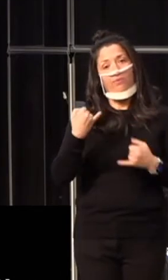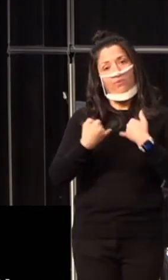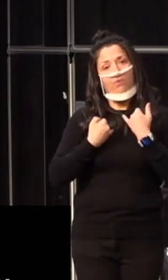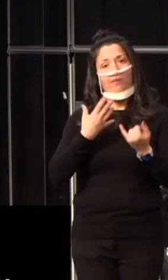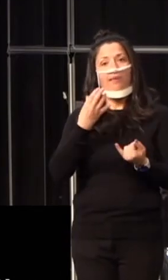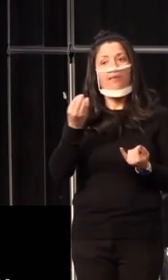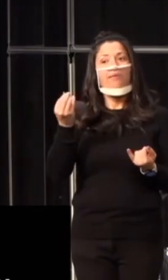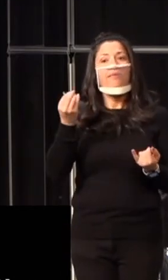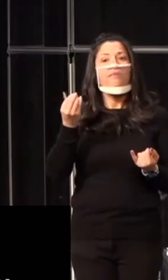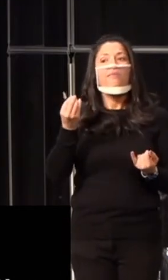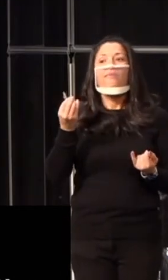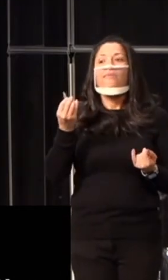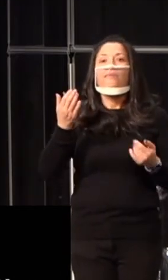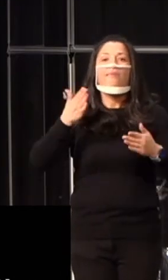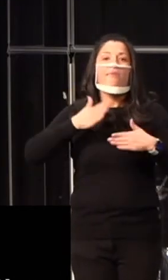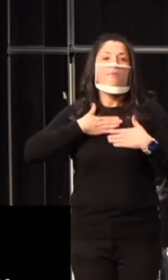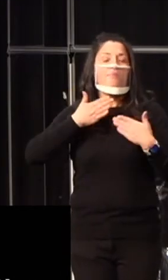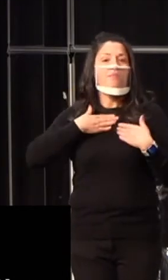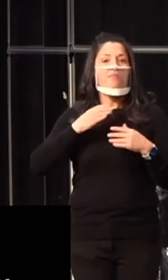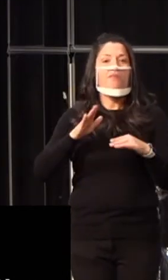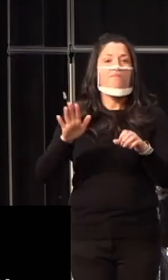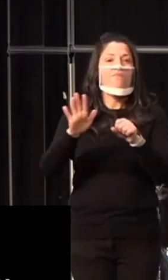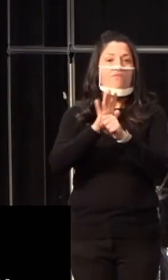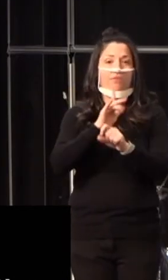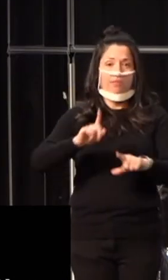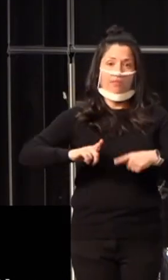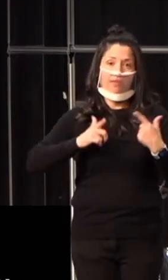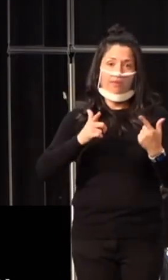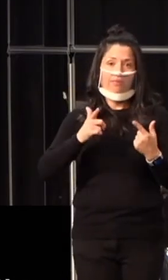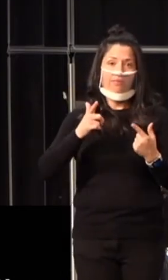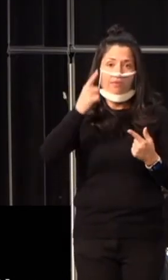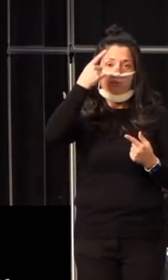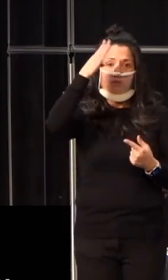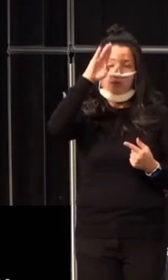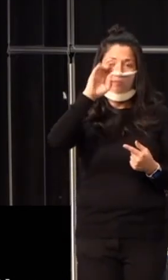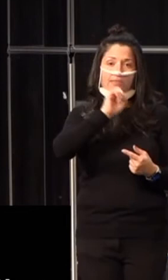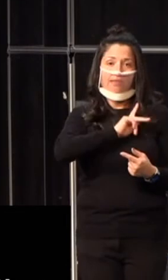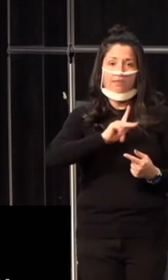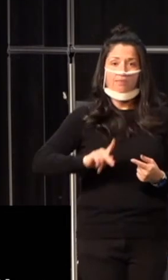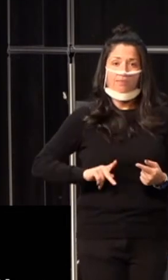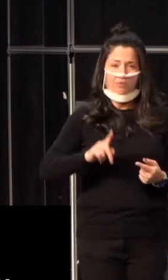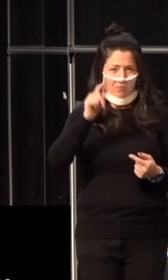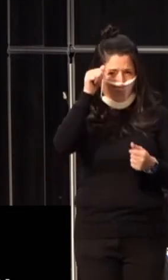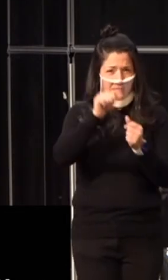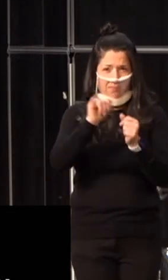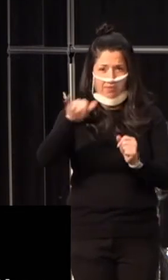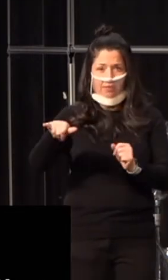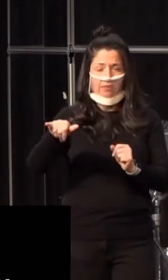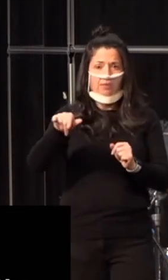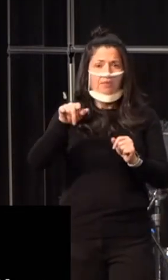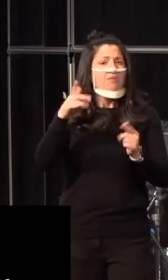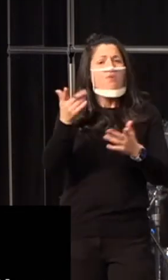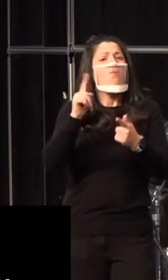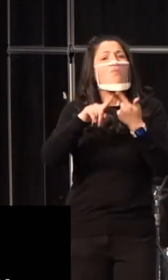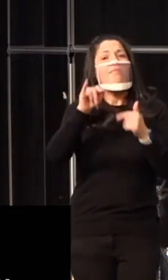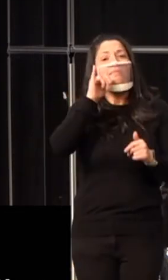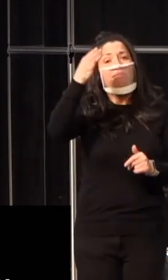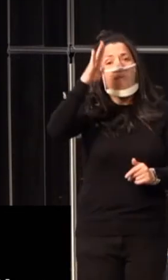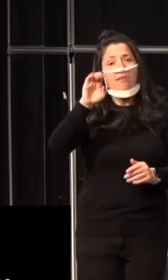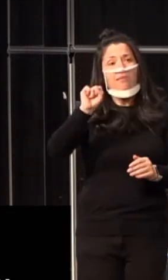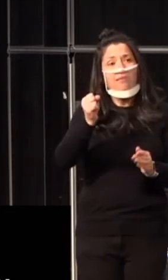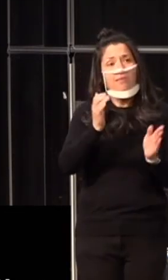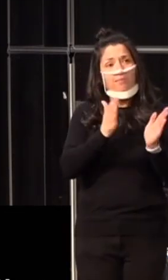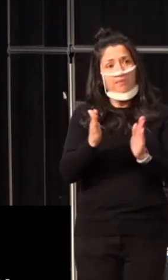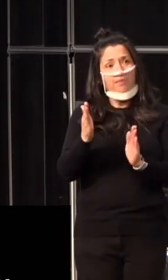our fruitfulness for God's kingdom. It's important to remember that. So what was God's plan? What was his plan for the people